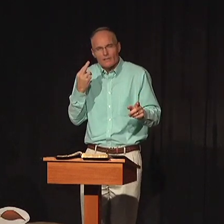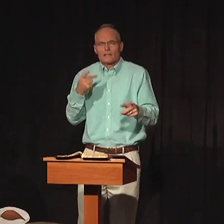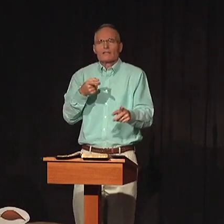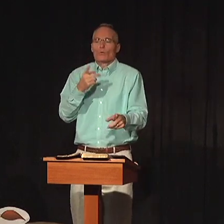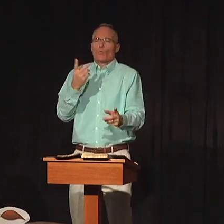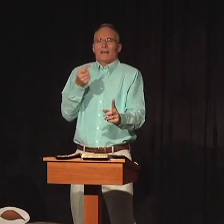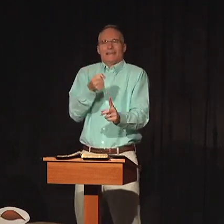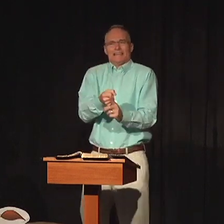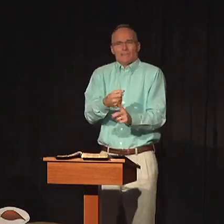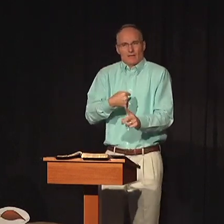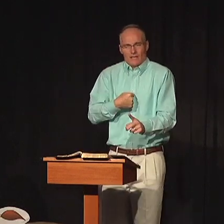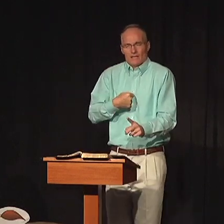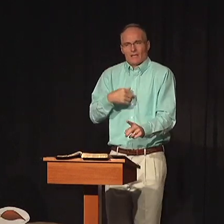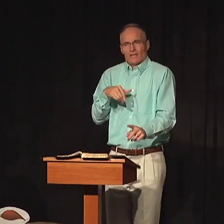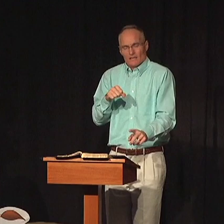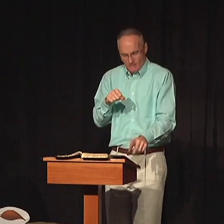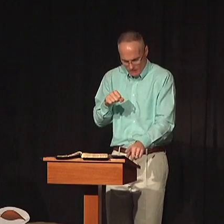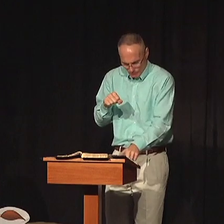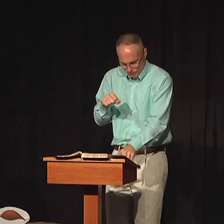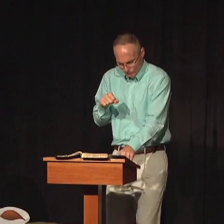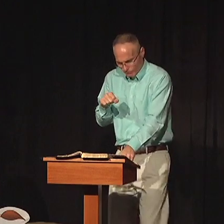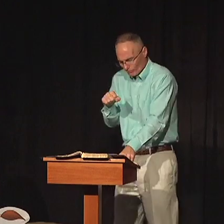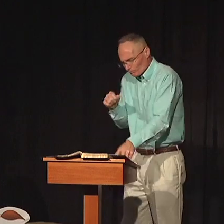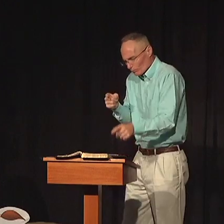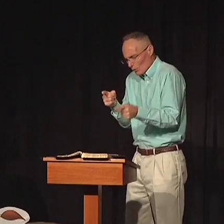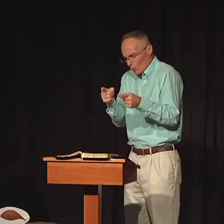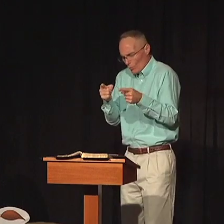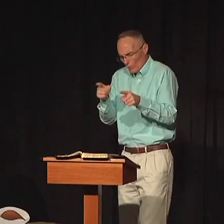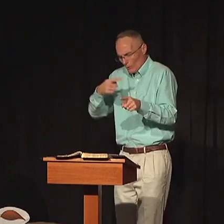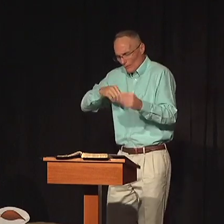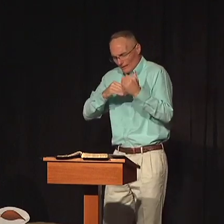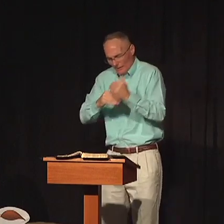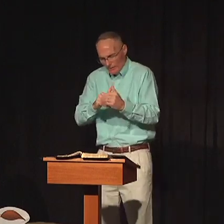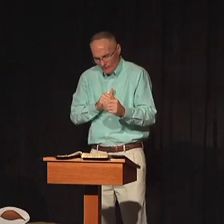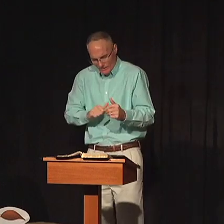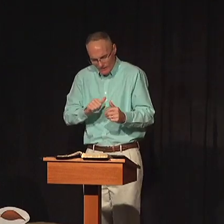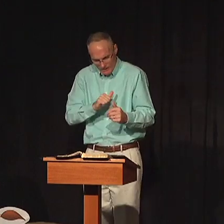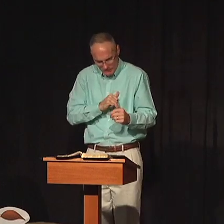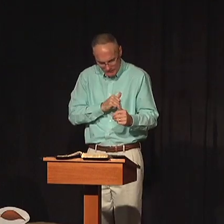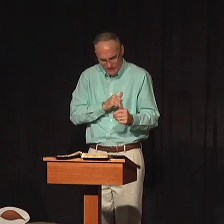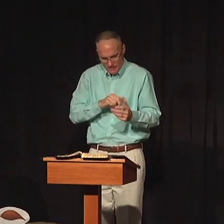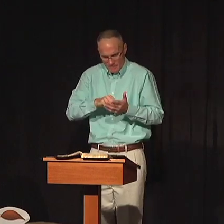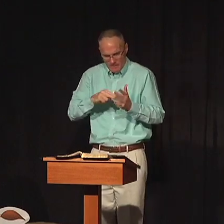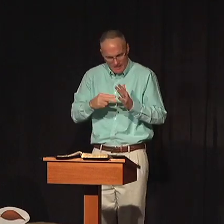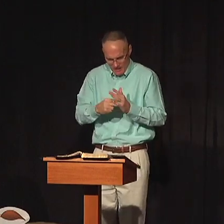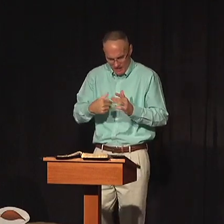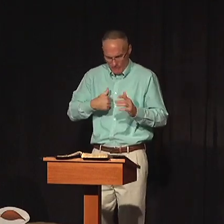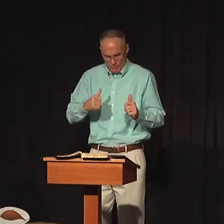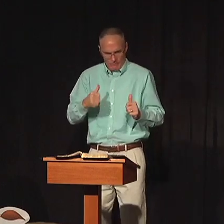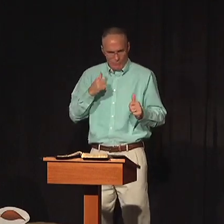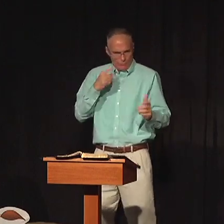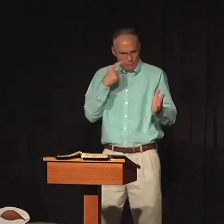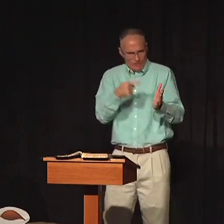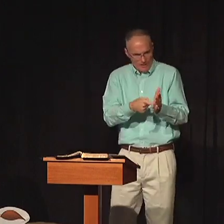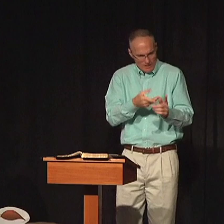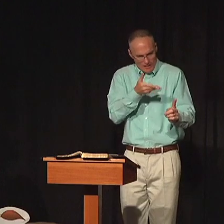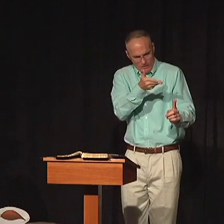Do you realize what really hit me was, yeah, when we limit ourselves, meaning I refuse